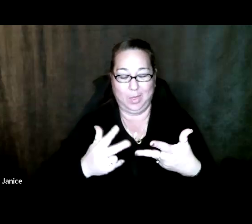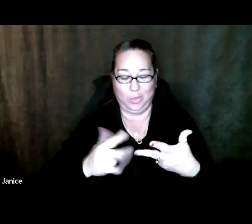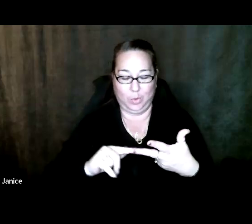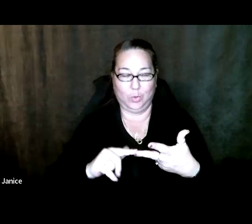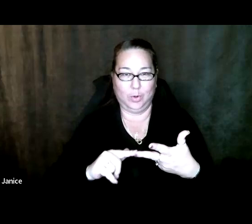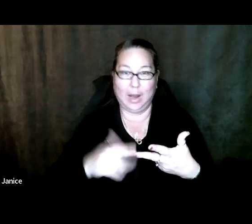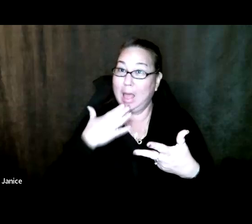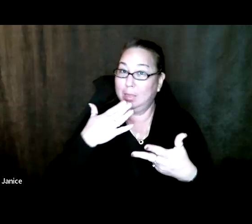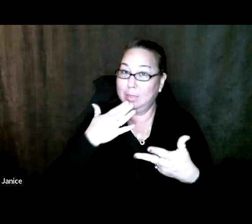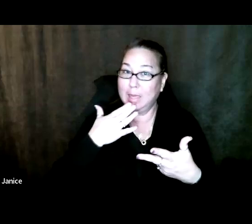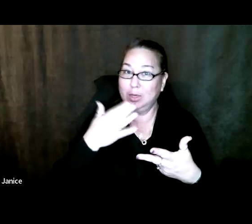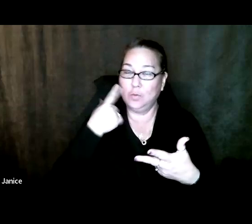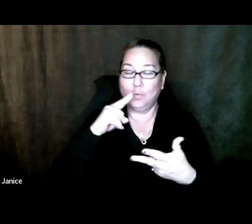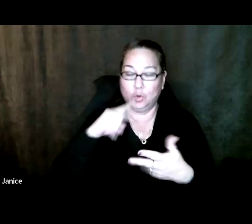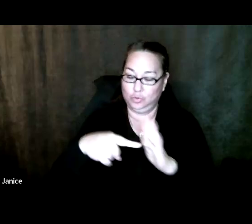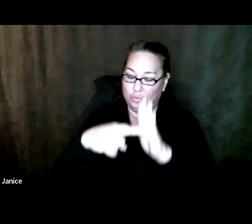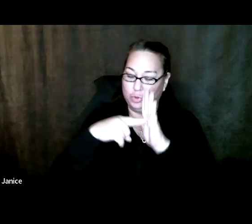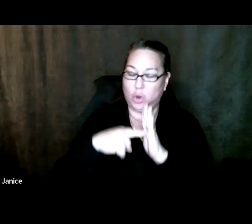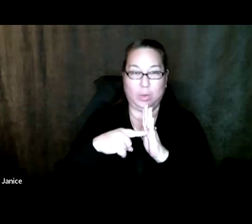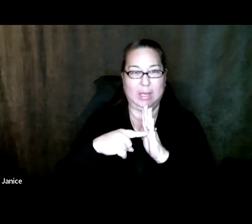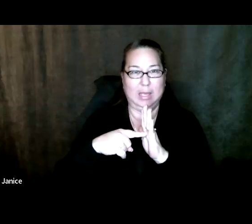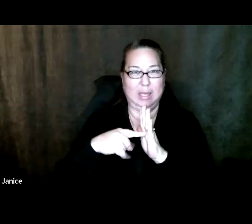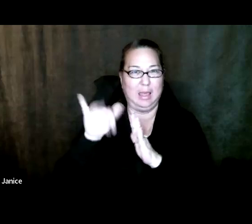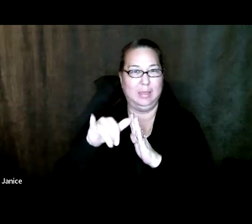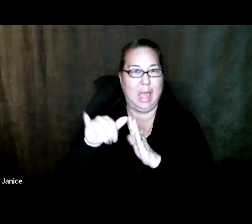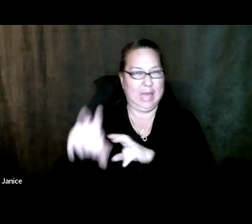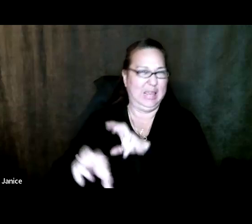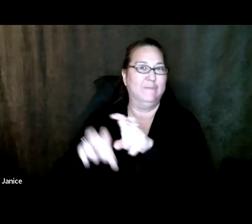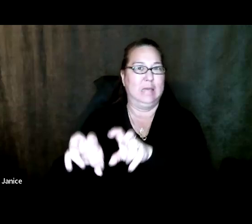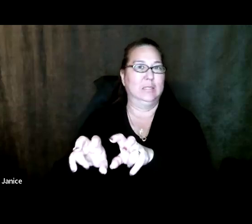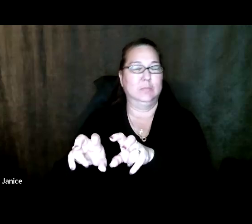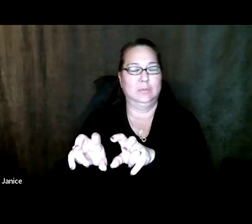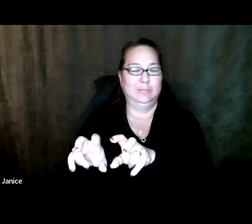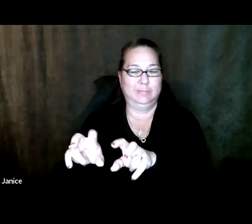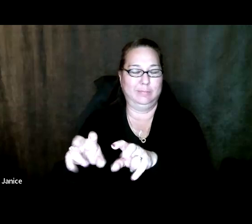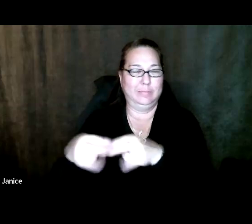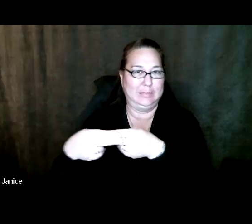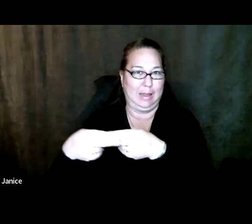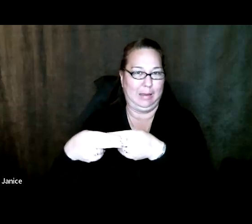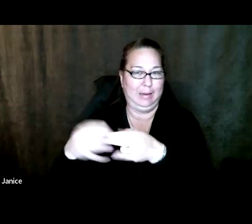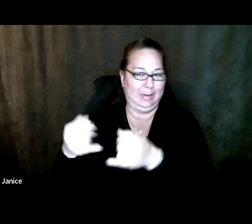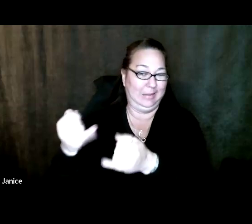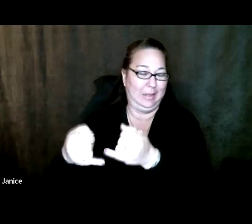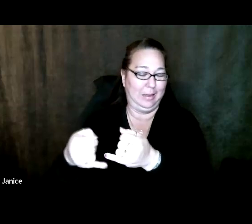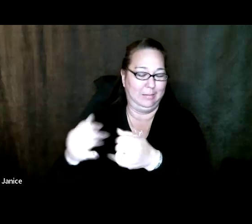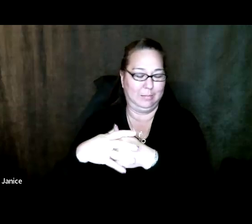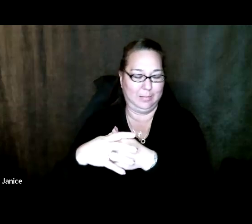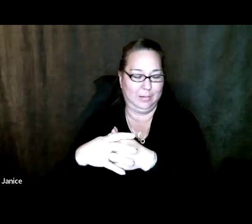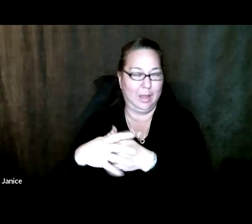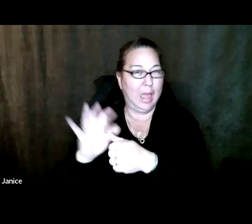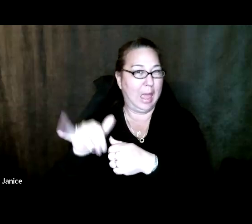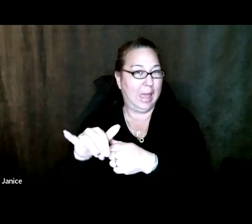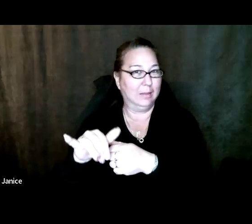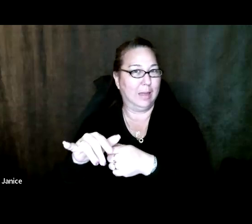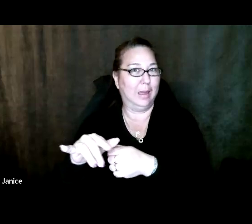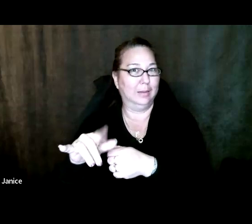the investment slide at the end. And so I think, is this also a question of, we need to